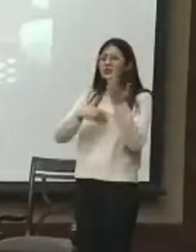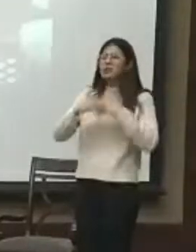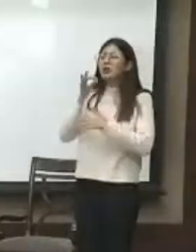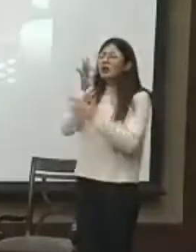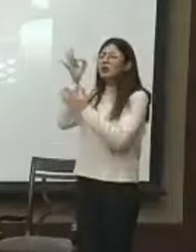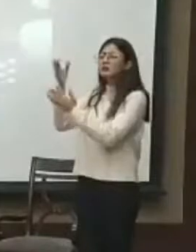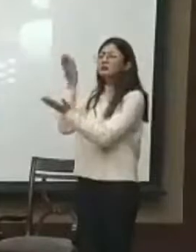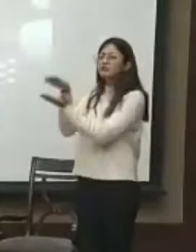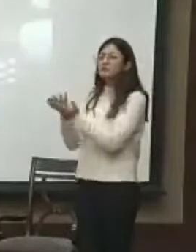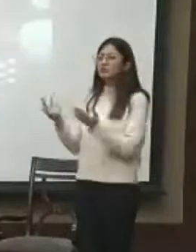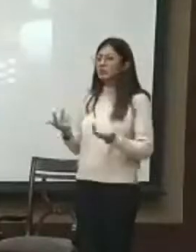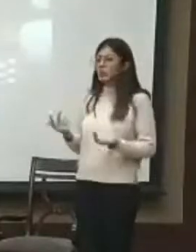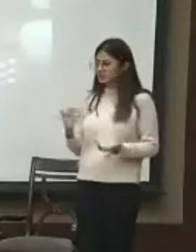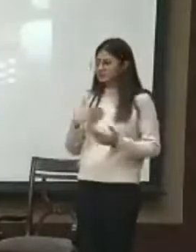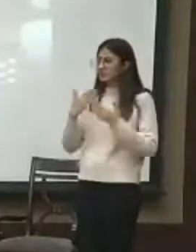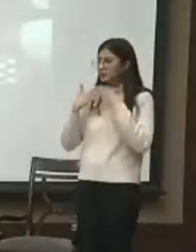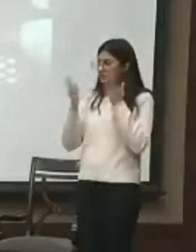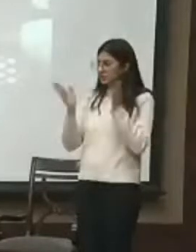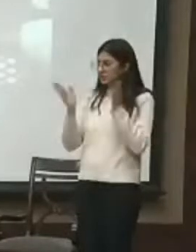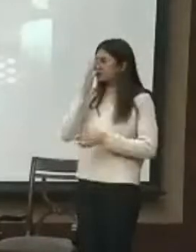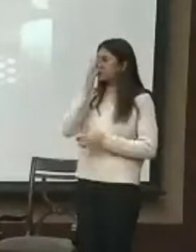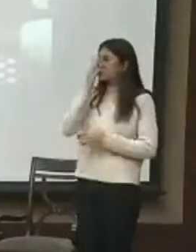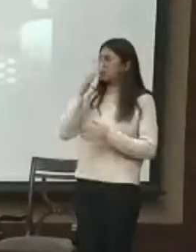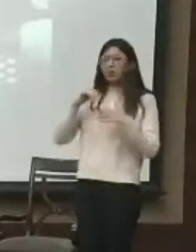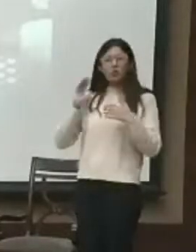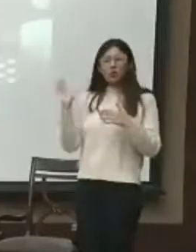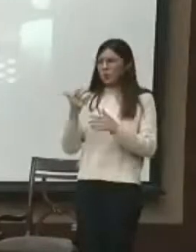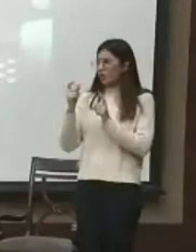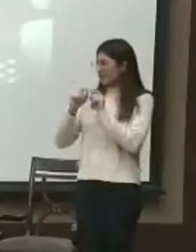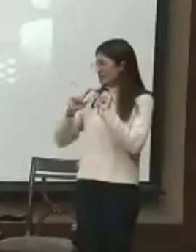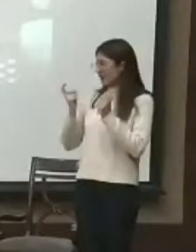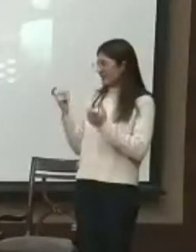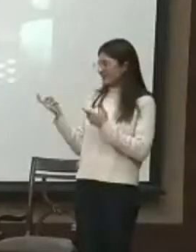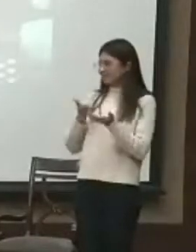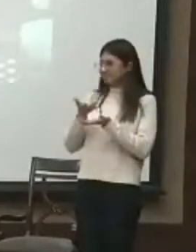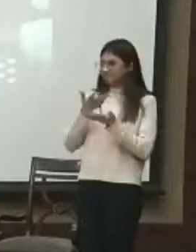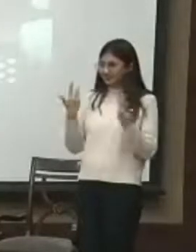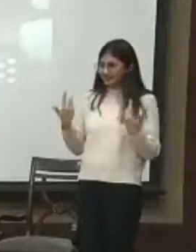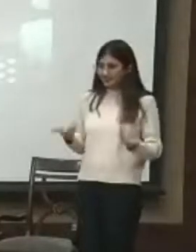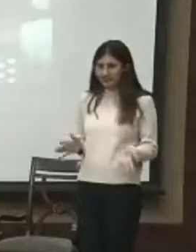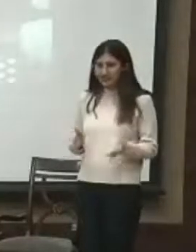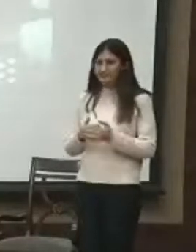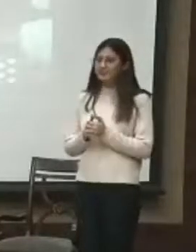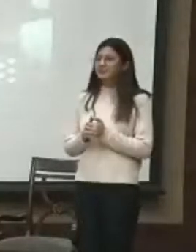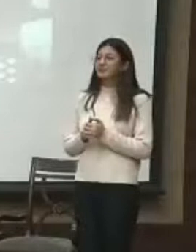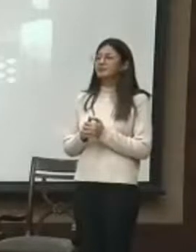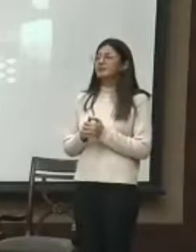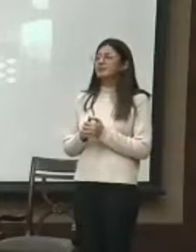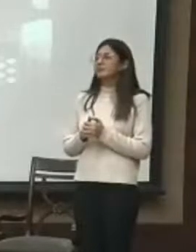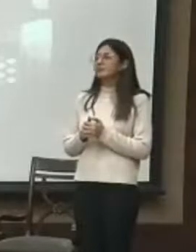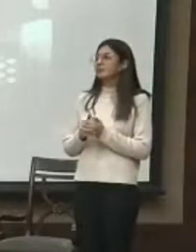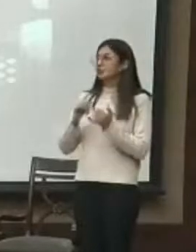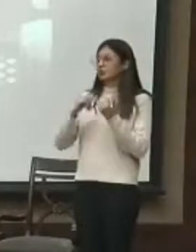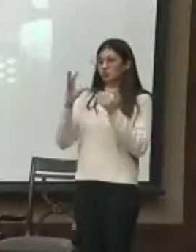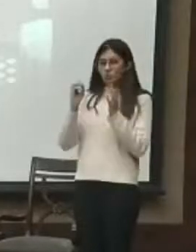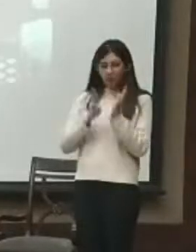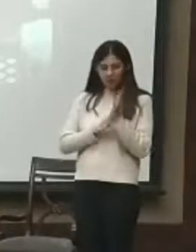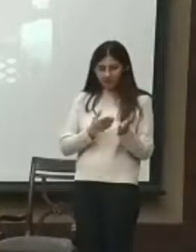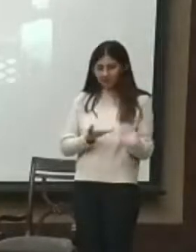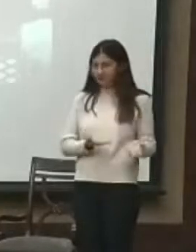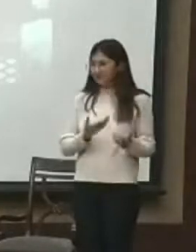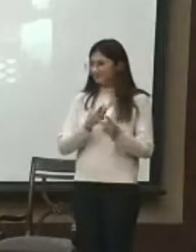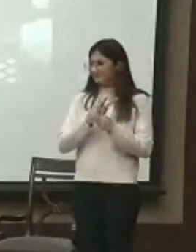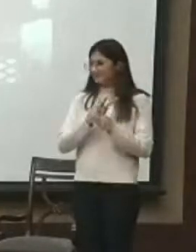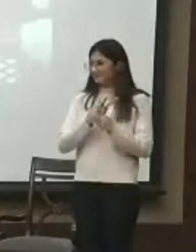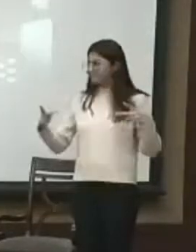put. So we have spoken, all the panelists, Justice Bhatt, Mr. Somitul, and